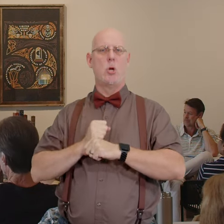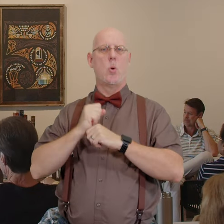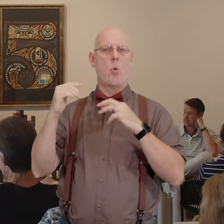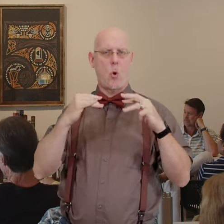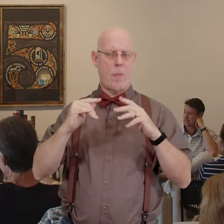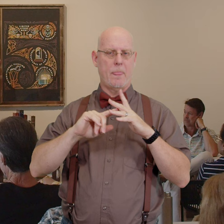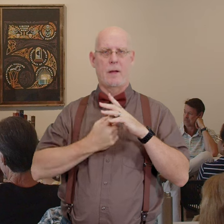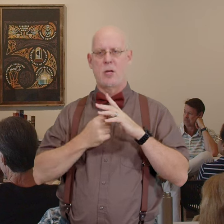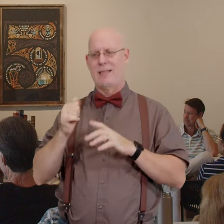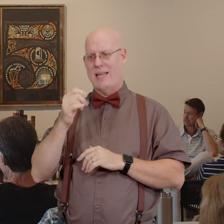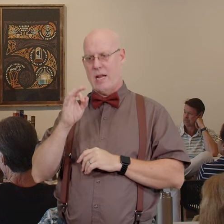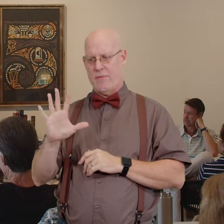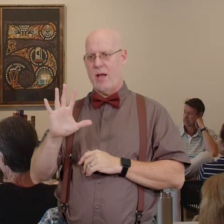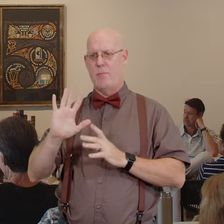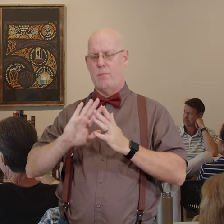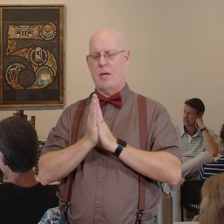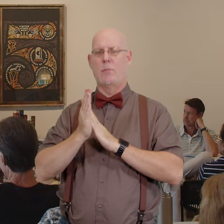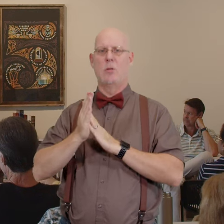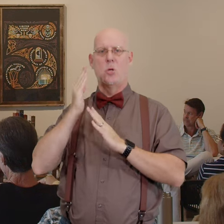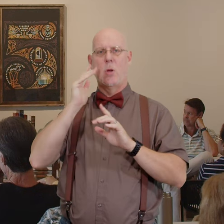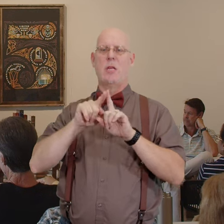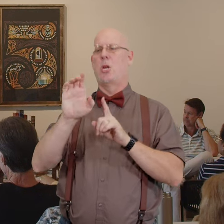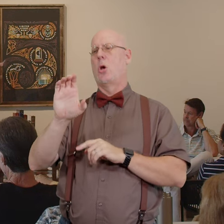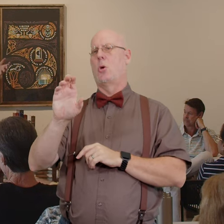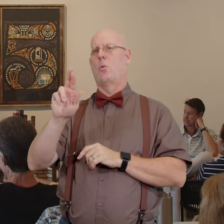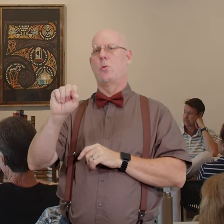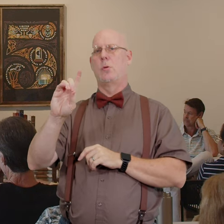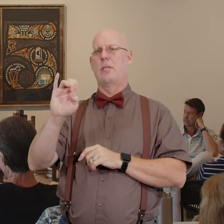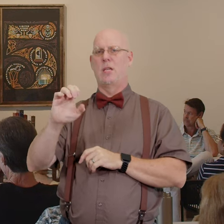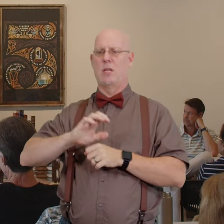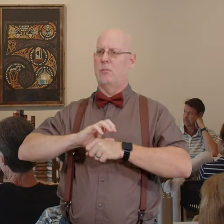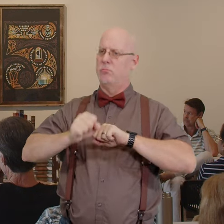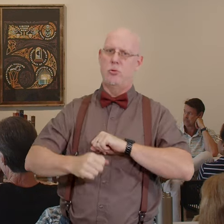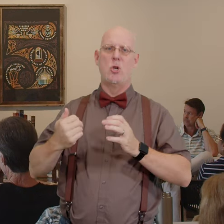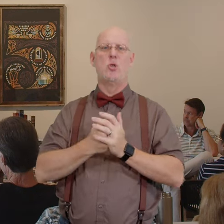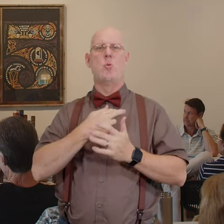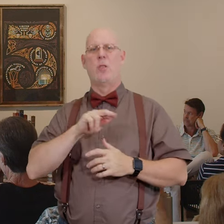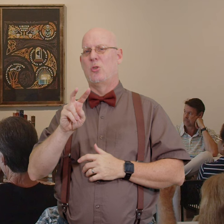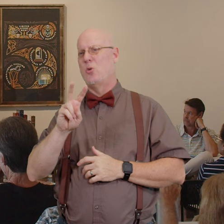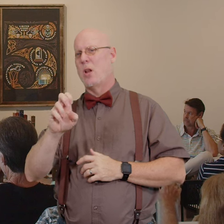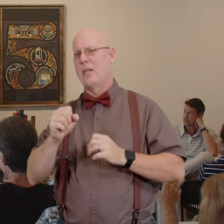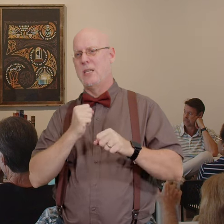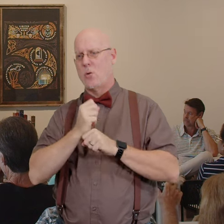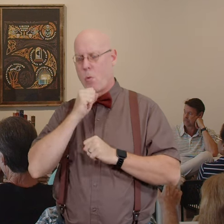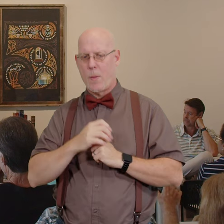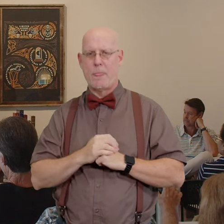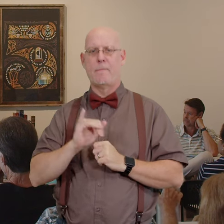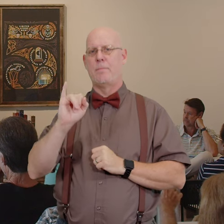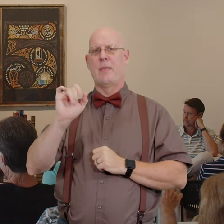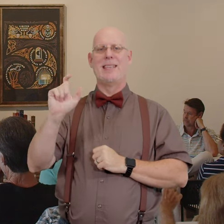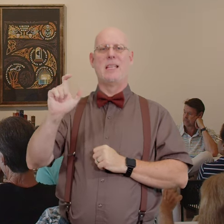war. Starts in 1095, becomes known as the Crusades. Let's stamp out this new religion. It's a couple hundred years old at this point in